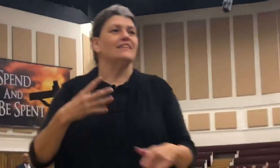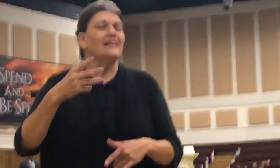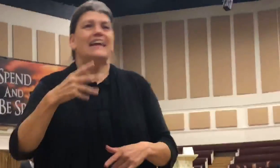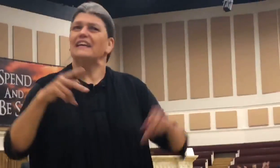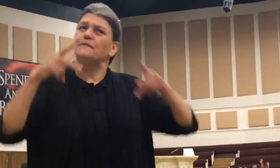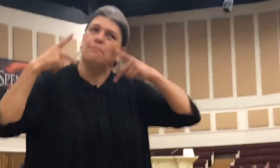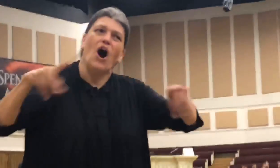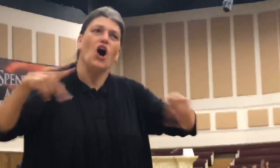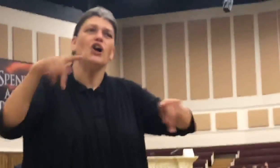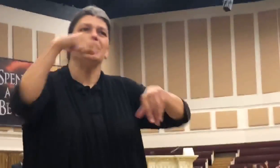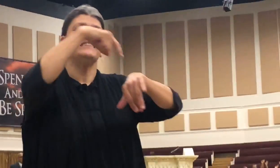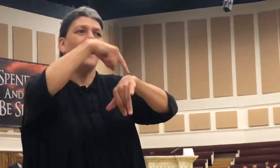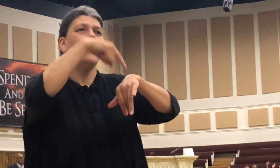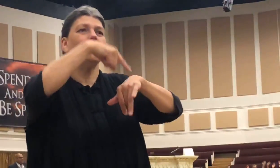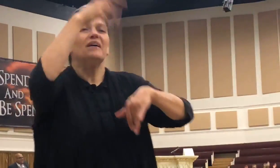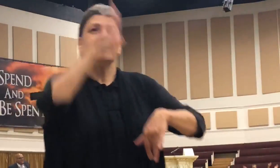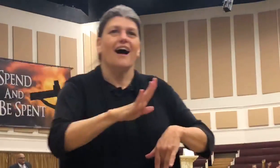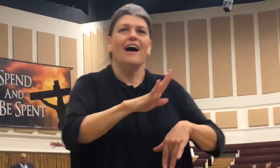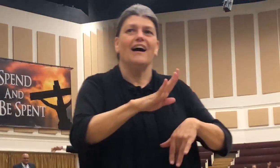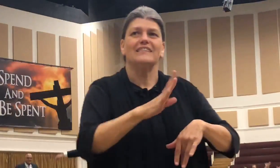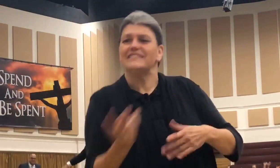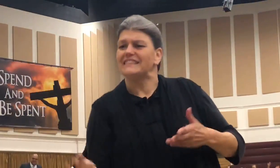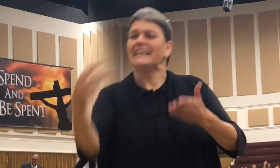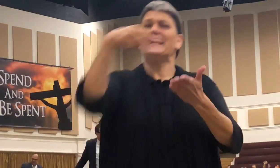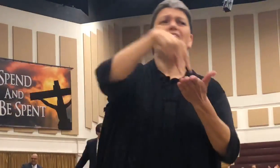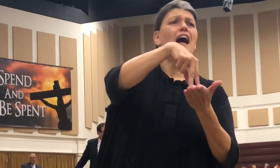party time. God's getting up.